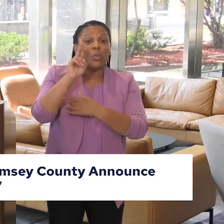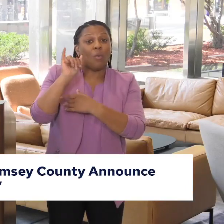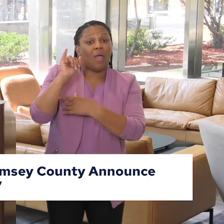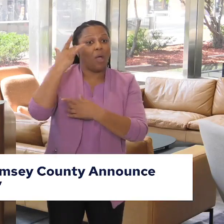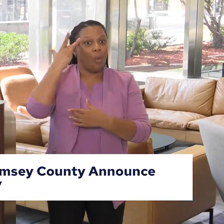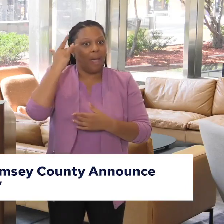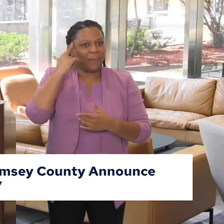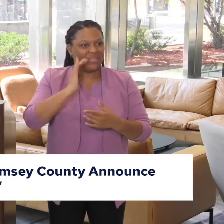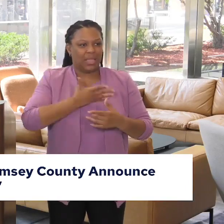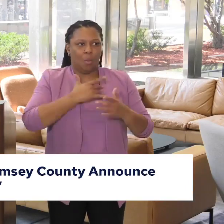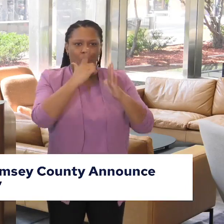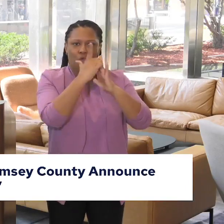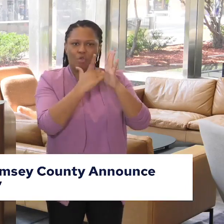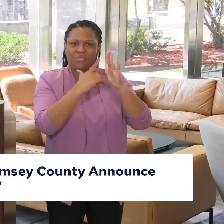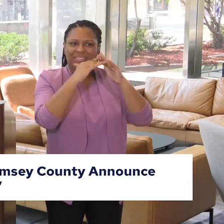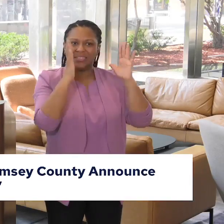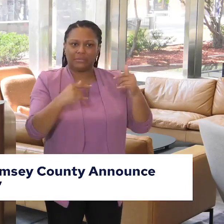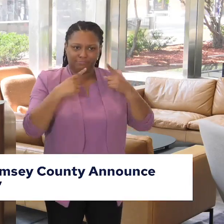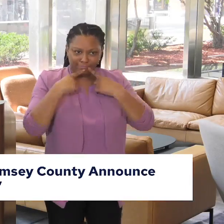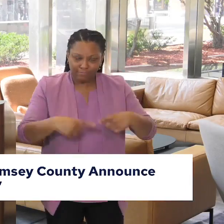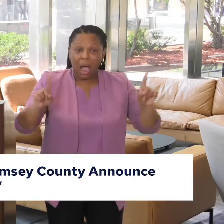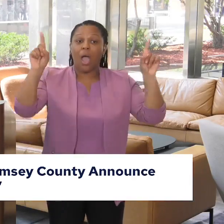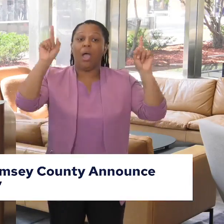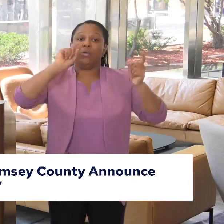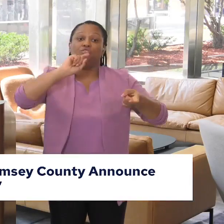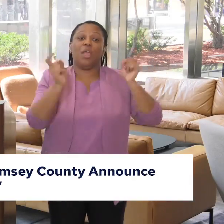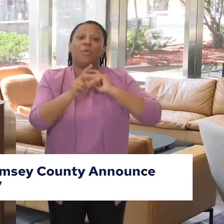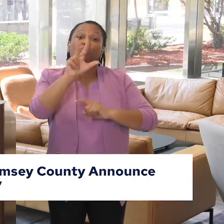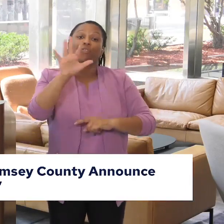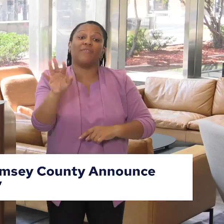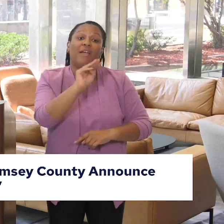law changed and got over $35 million out to those young people.